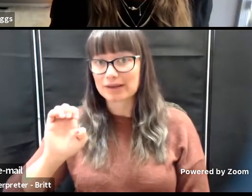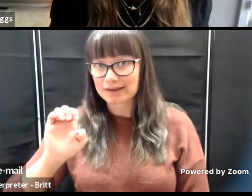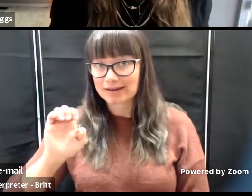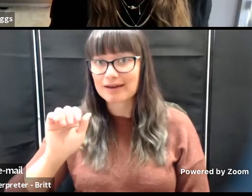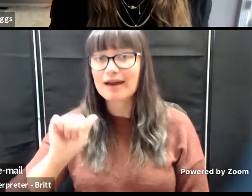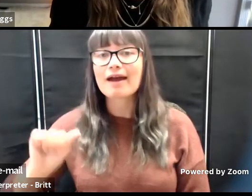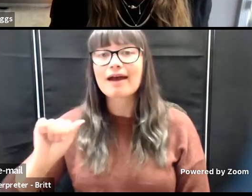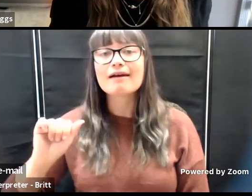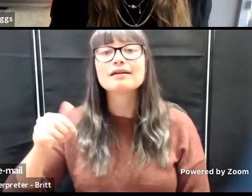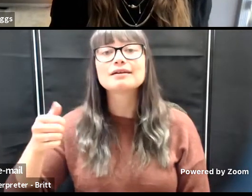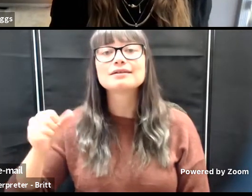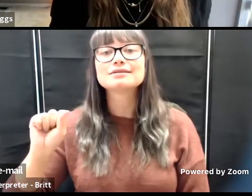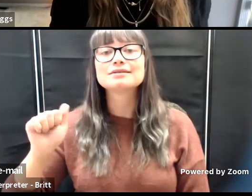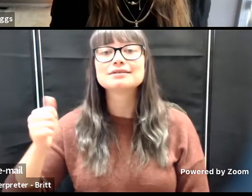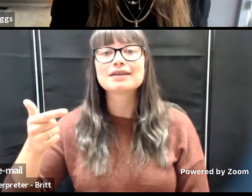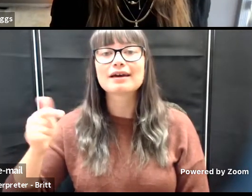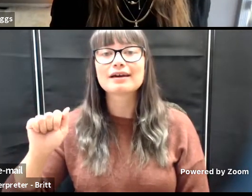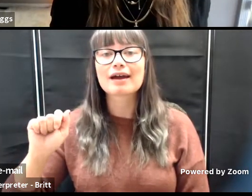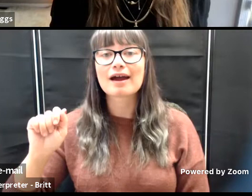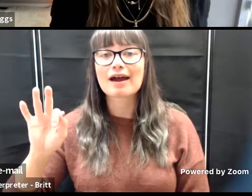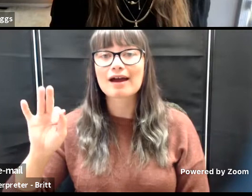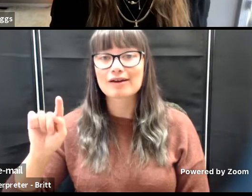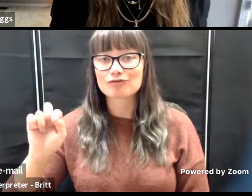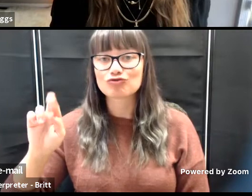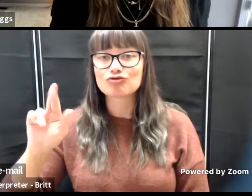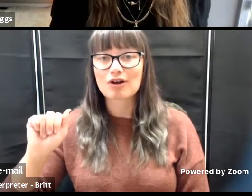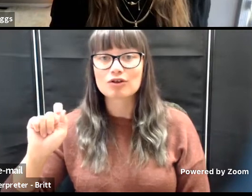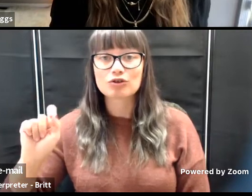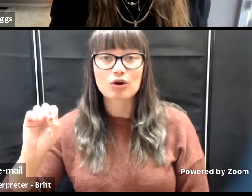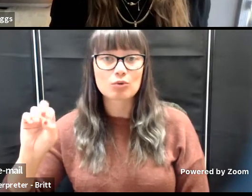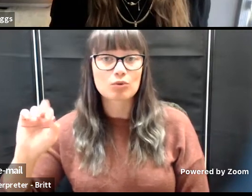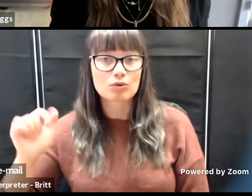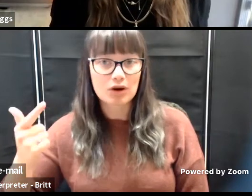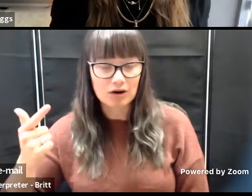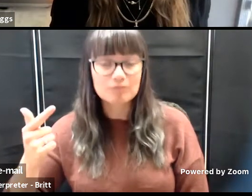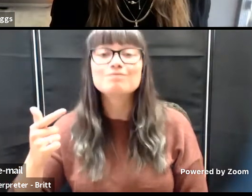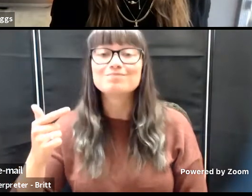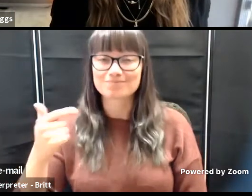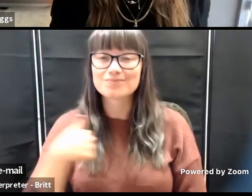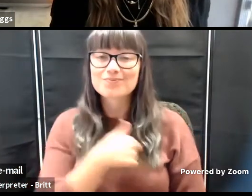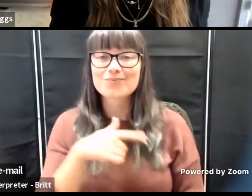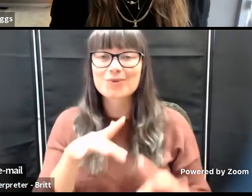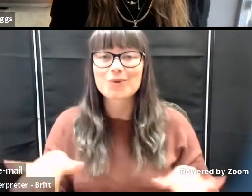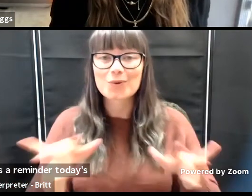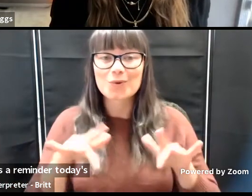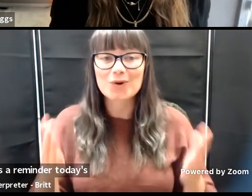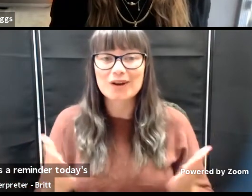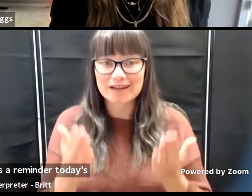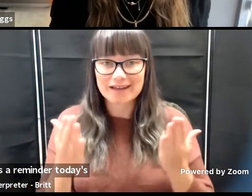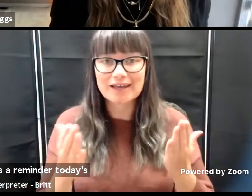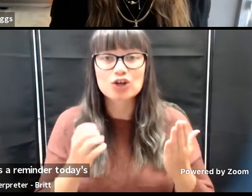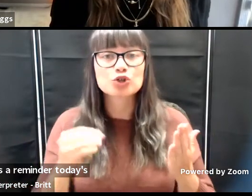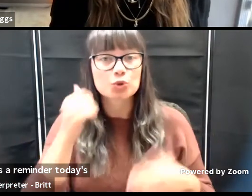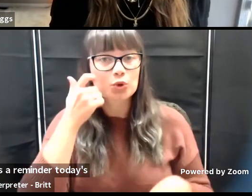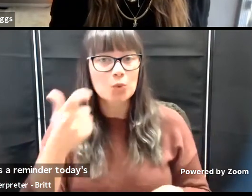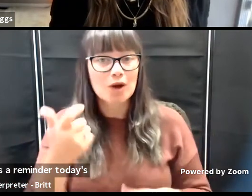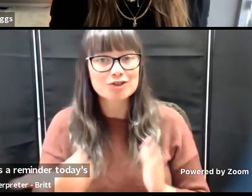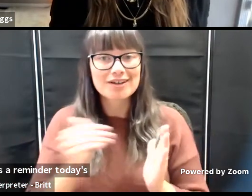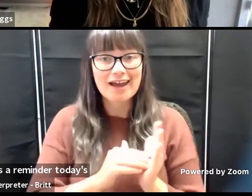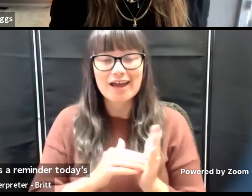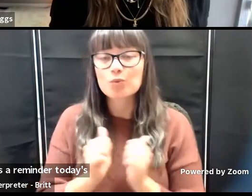pteoe@sagaftra.org. As a reminder, today's program is being recorded and you can watch the replay right here on SAG-AFTRA's YouTube channel along with more great